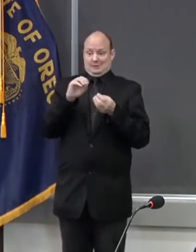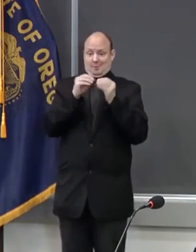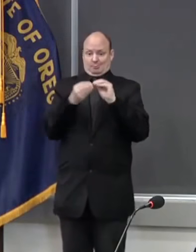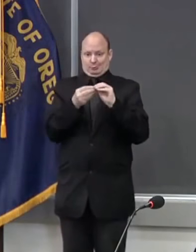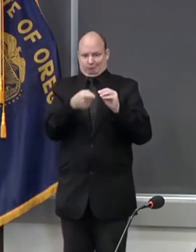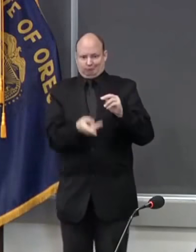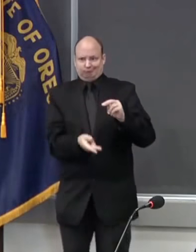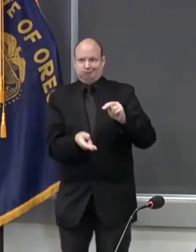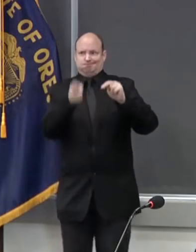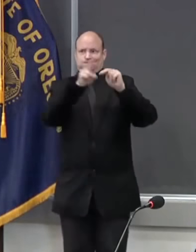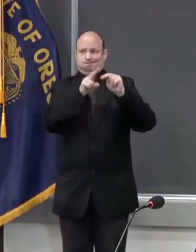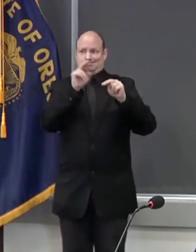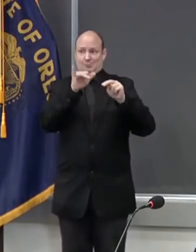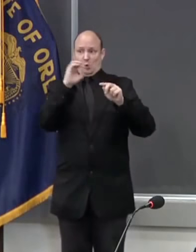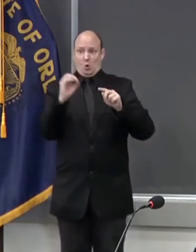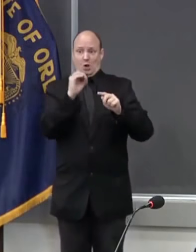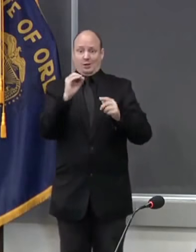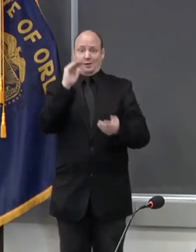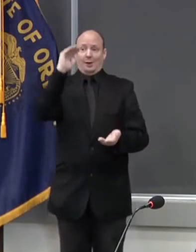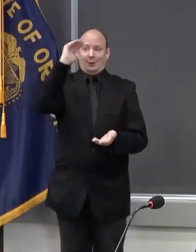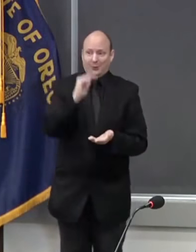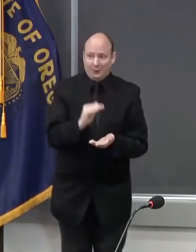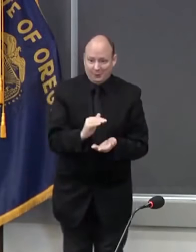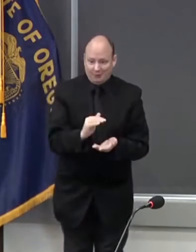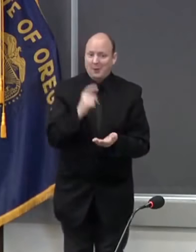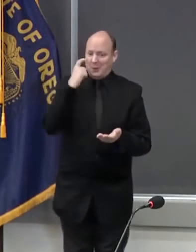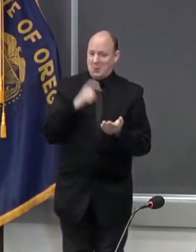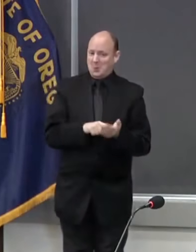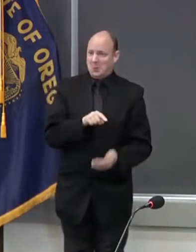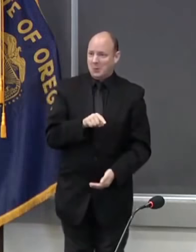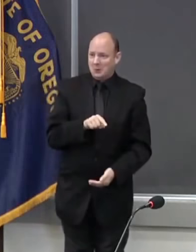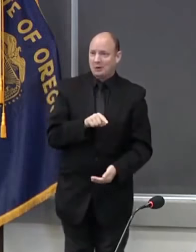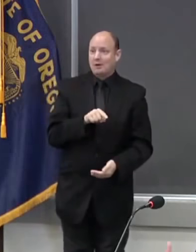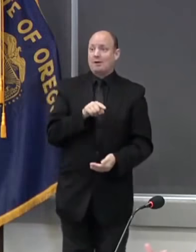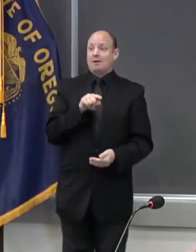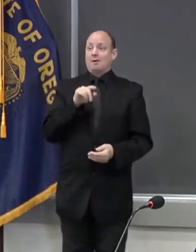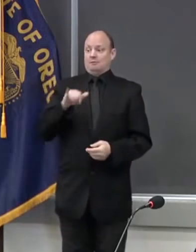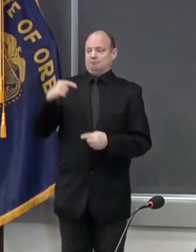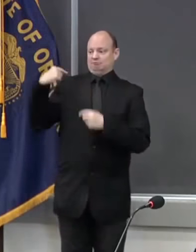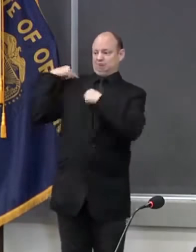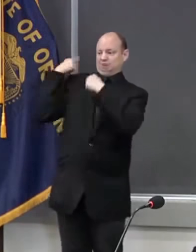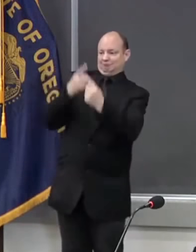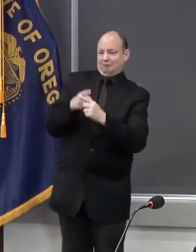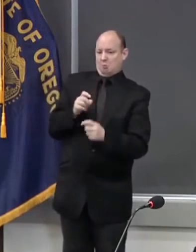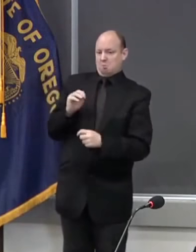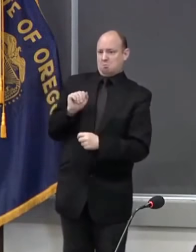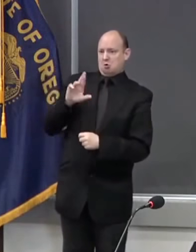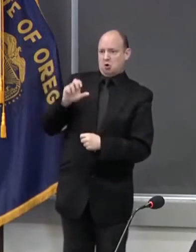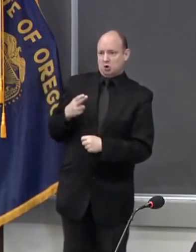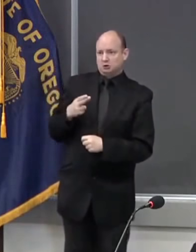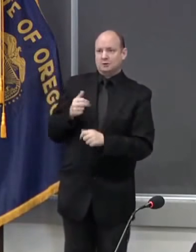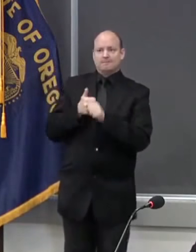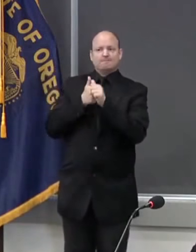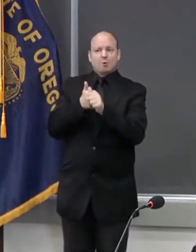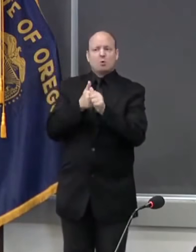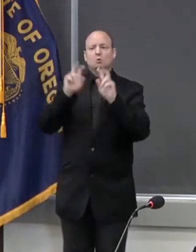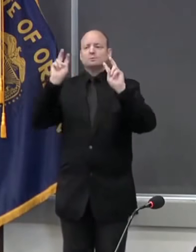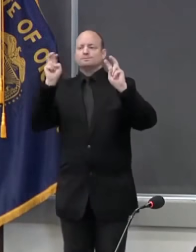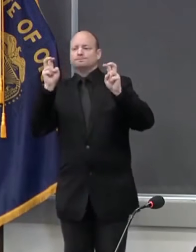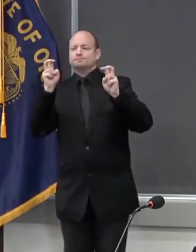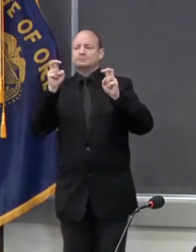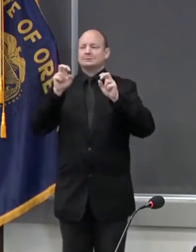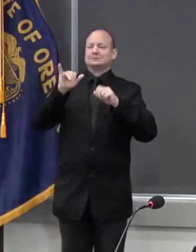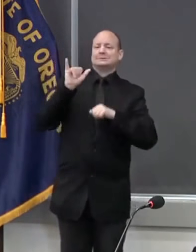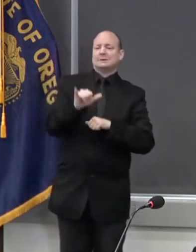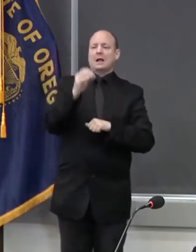of COVID-19 cases. The first time in March, Oregonians followed Governor Brown's executive order